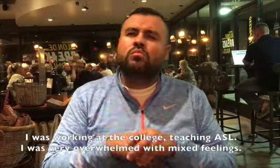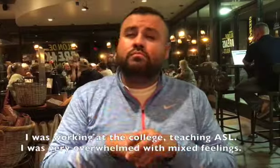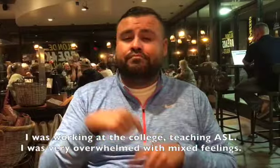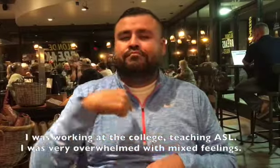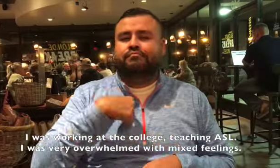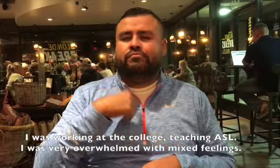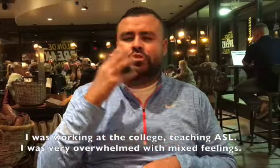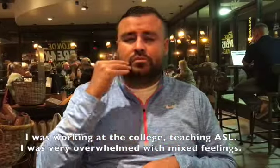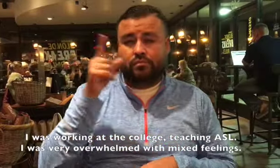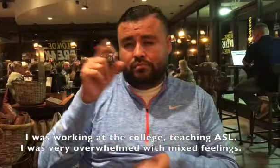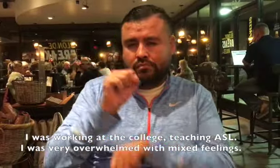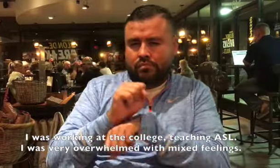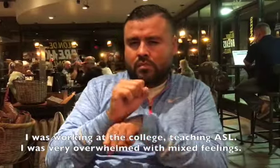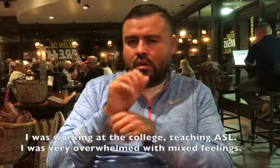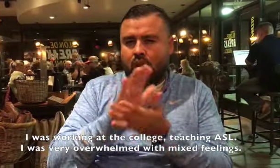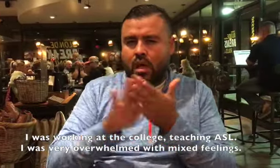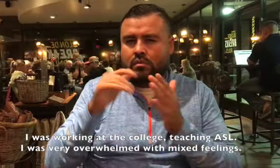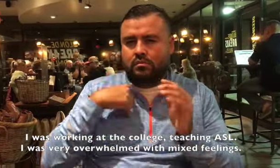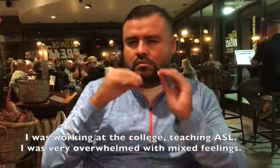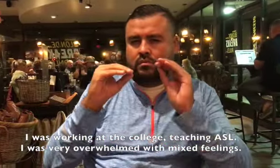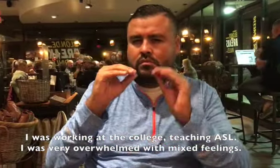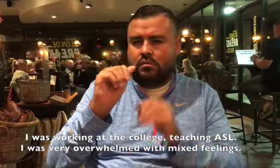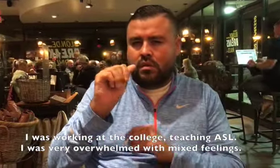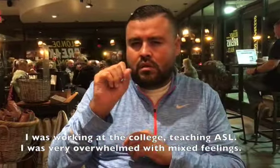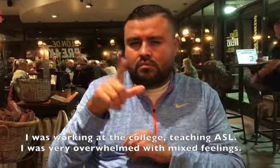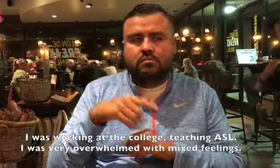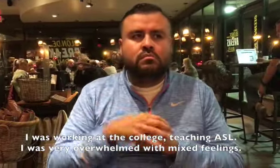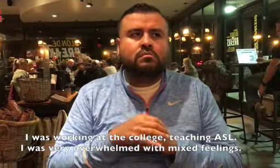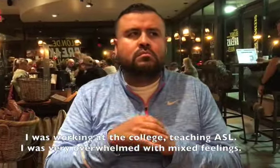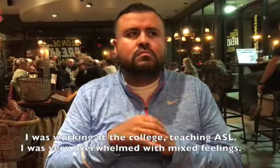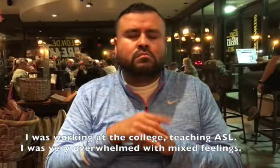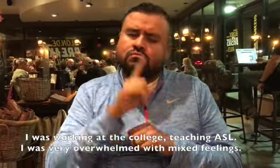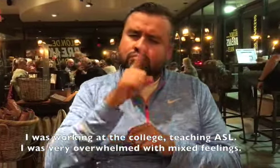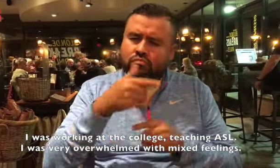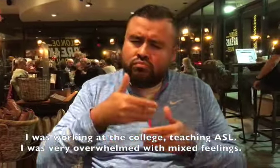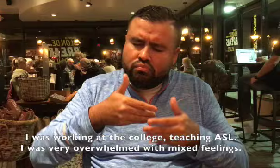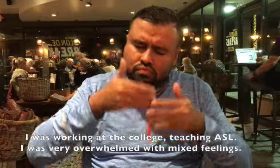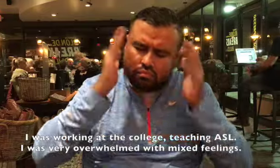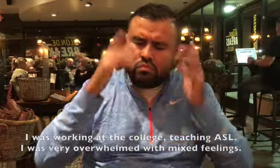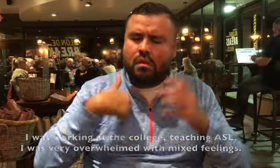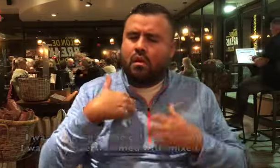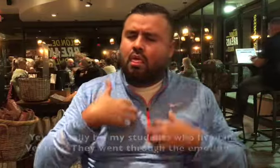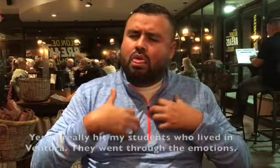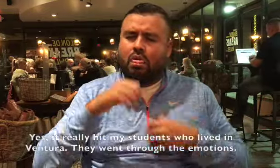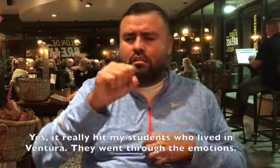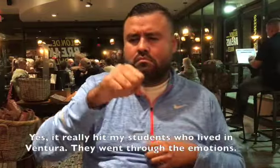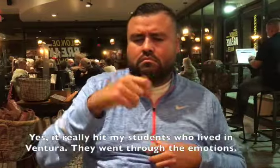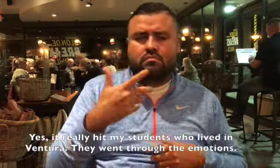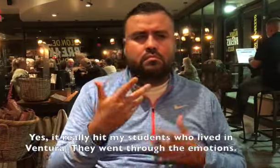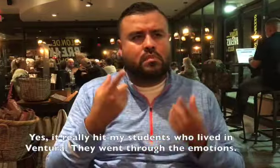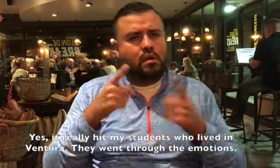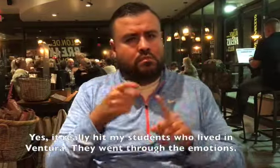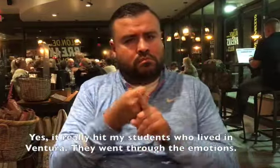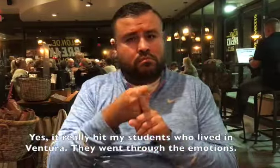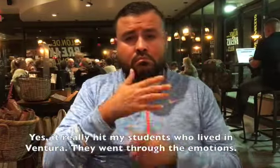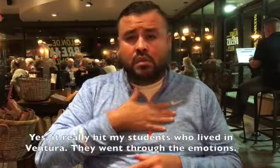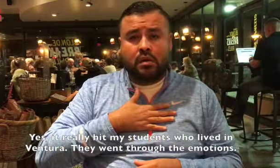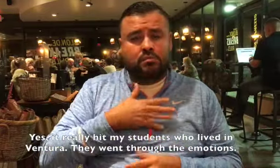I was working at the college, teaching ASL, and I was very overwhelmed with mixed feelings. Yes, it really hit